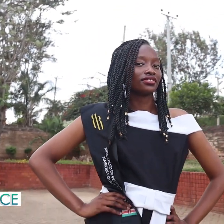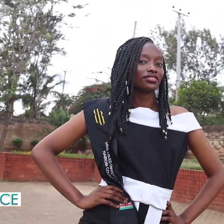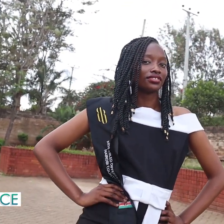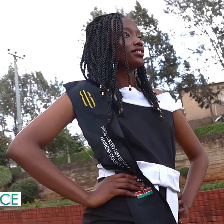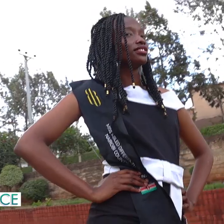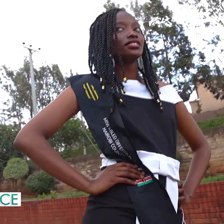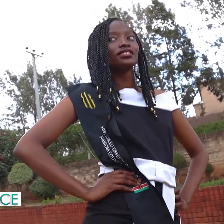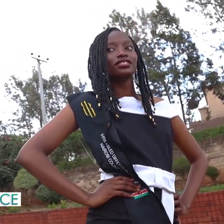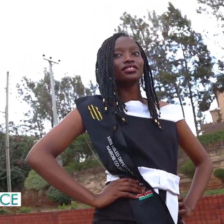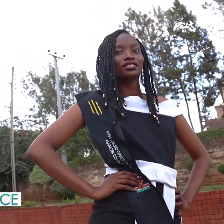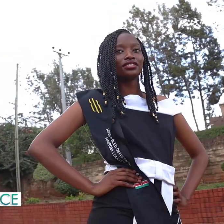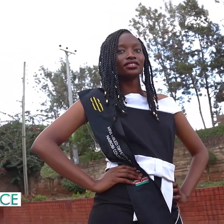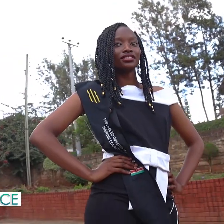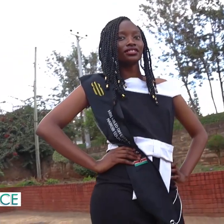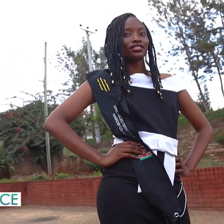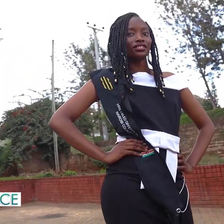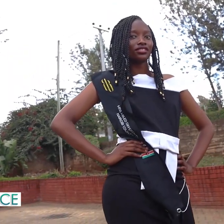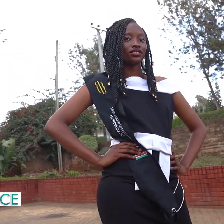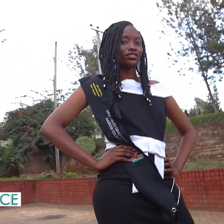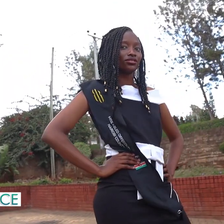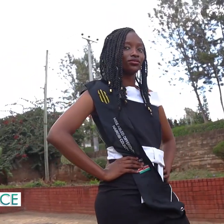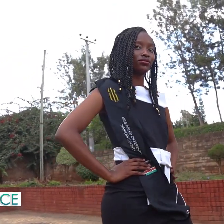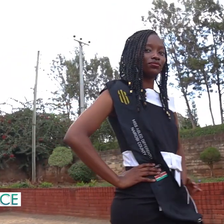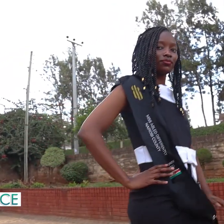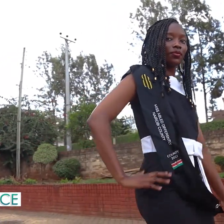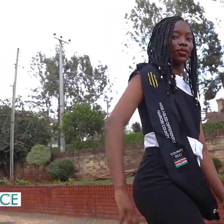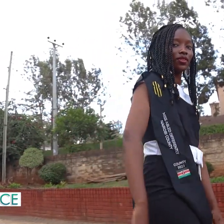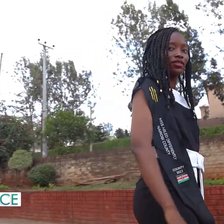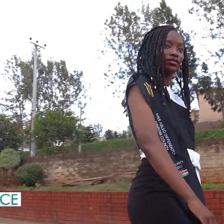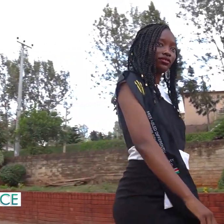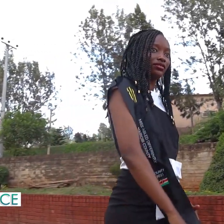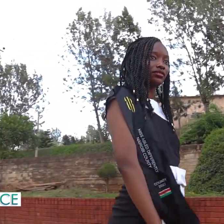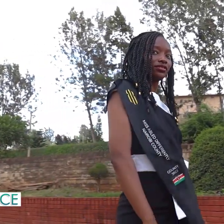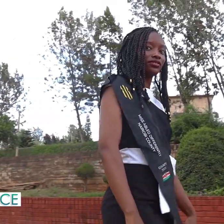Audio Jungle.